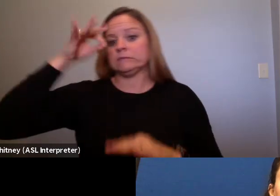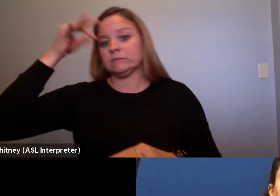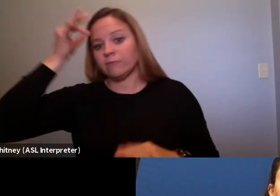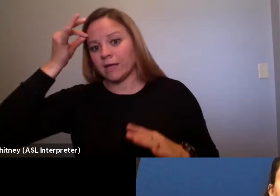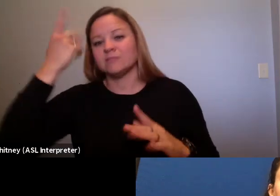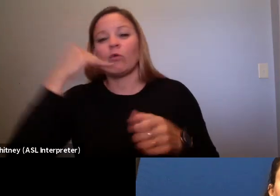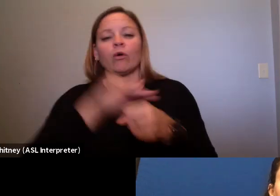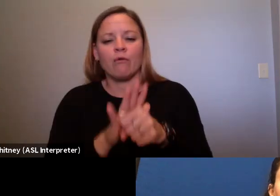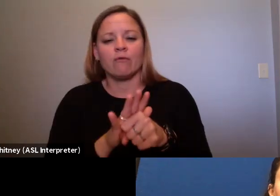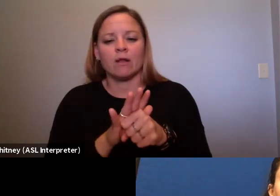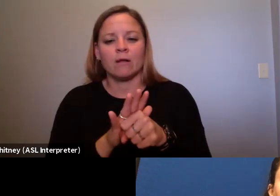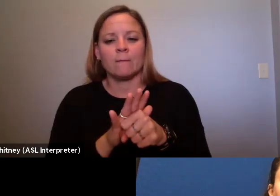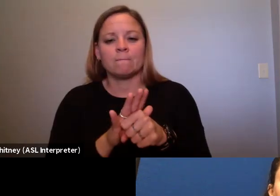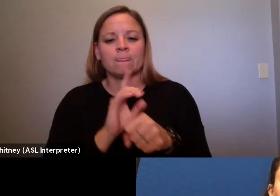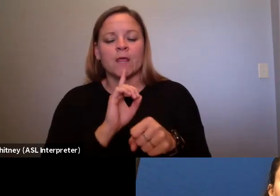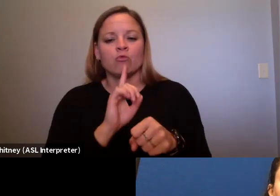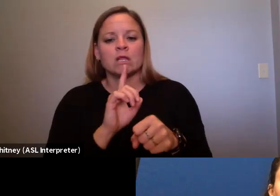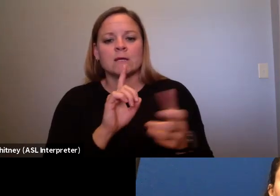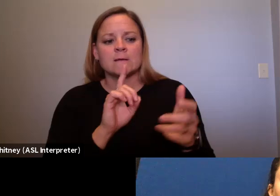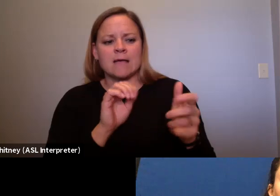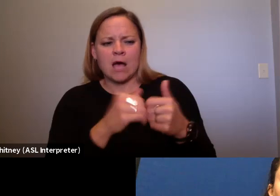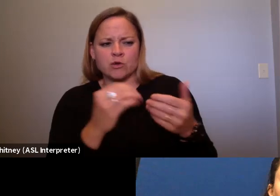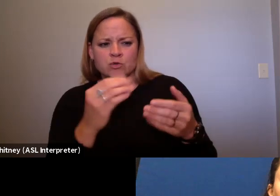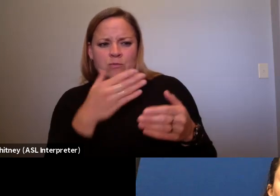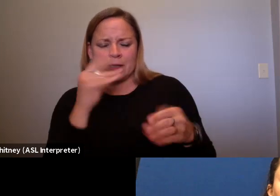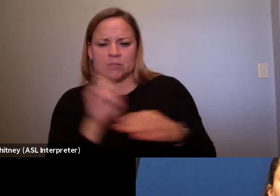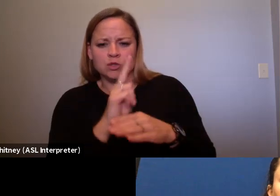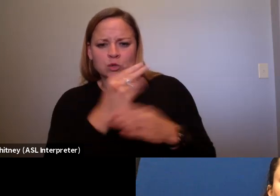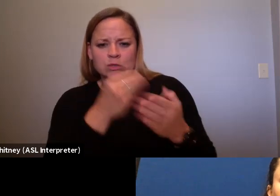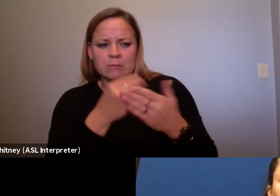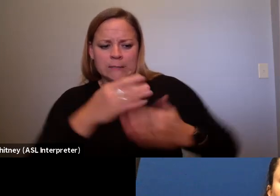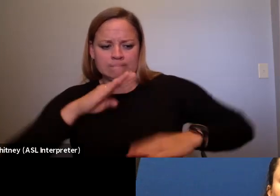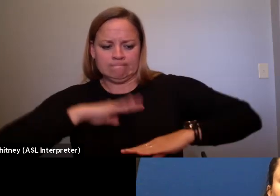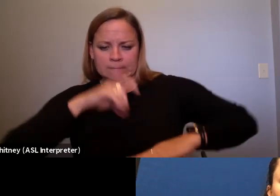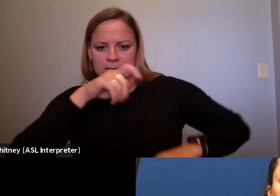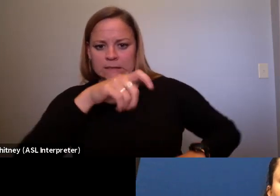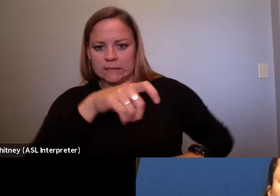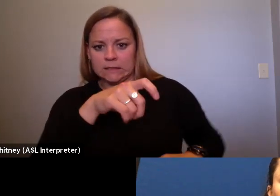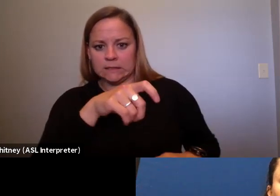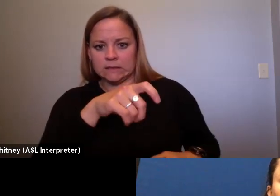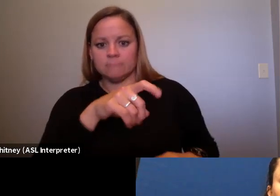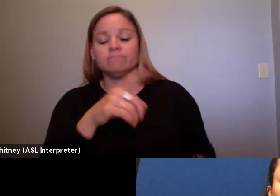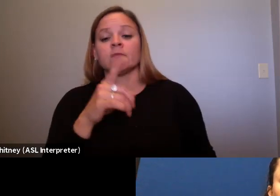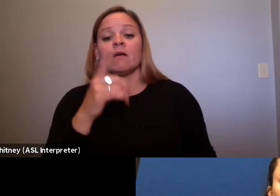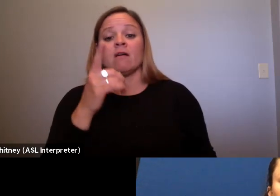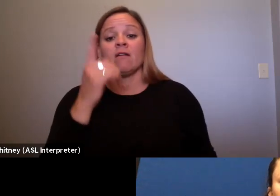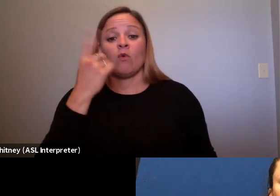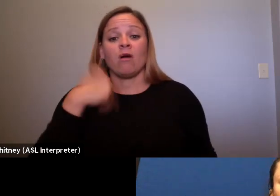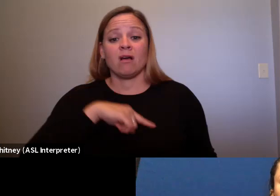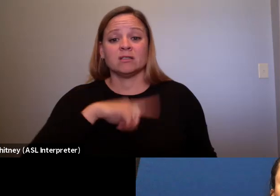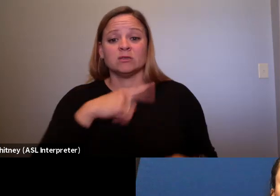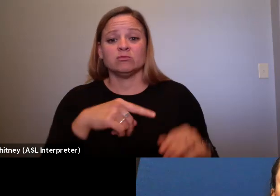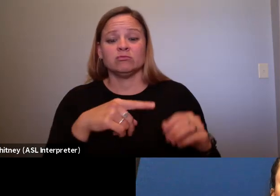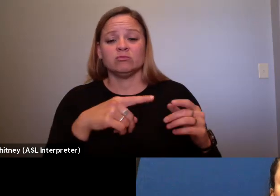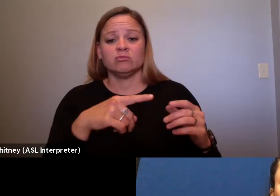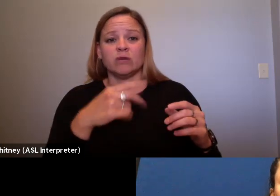COVID. It's really how can we best use that to meet the needs. For us, we have been able to secure funding for